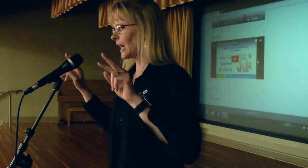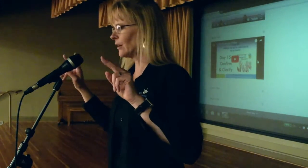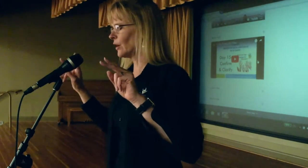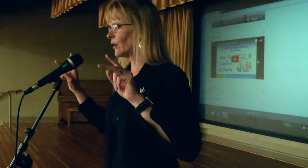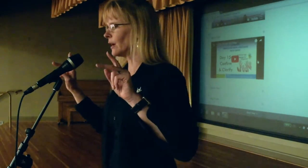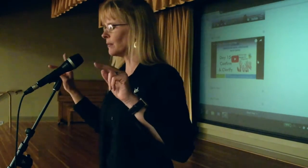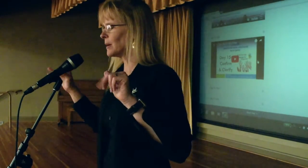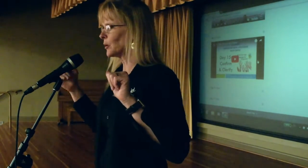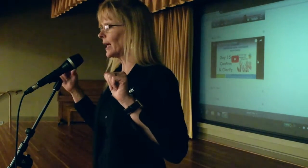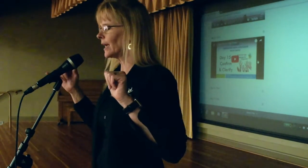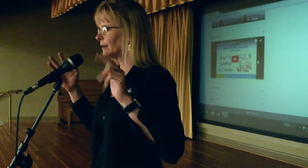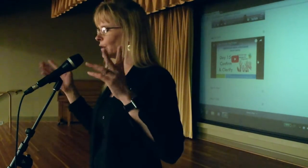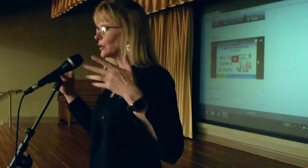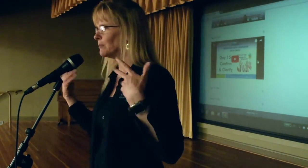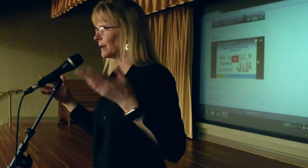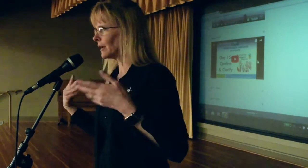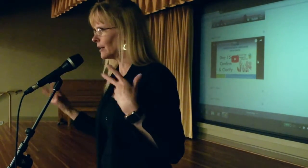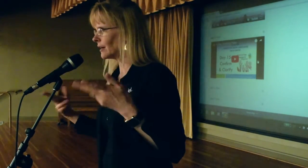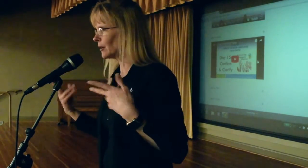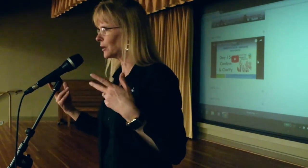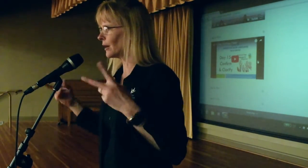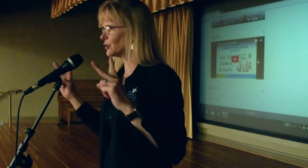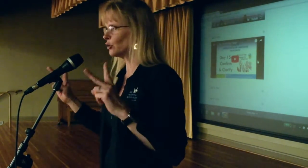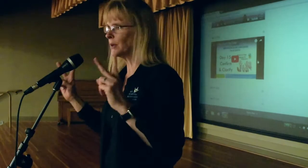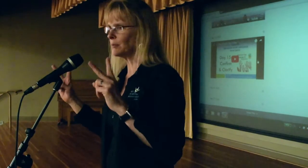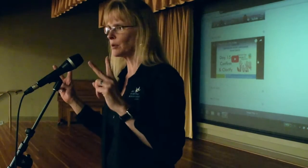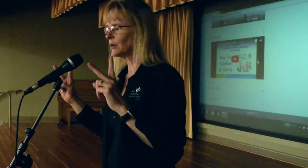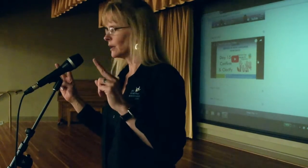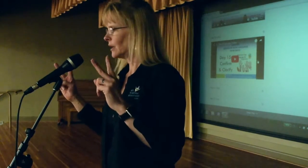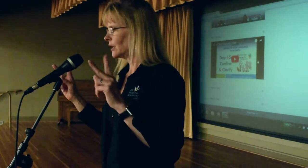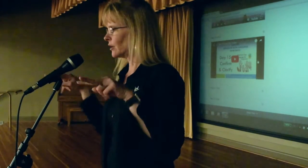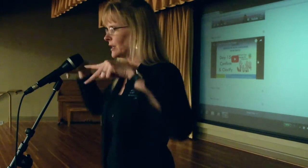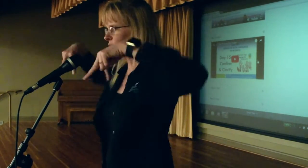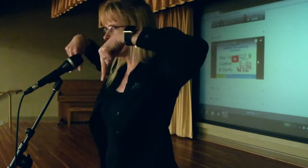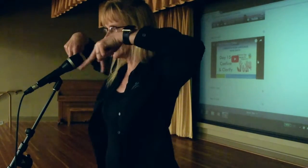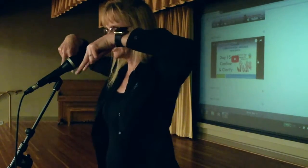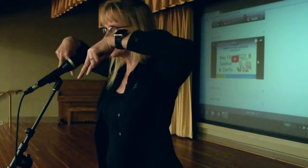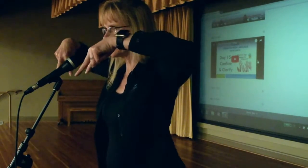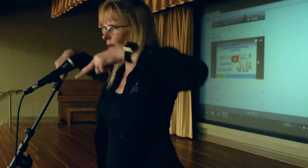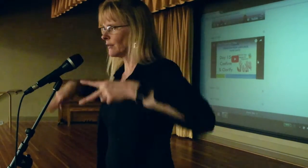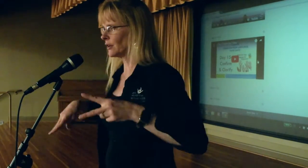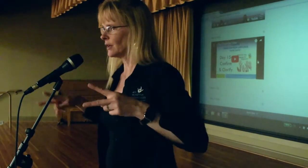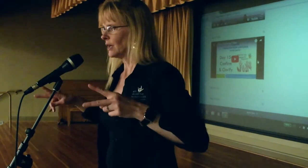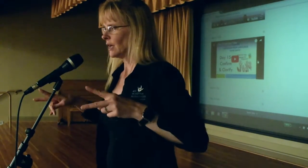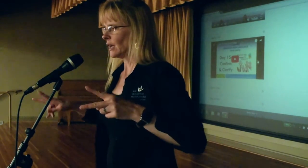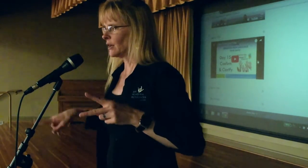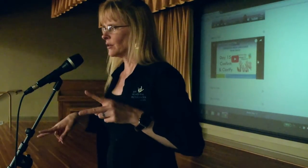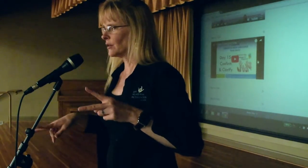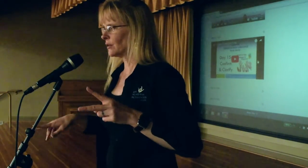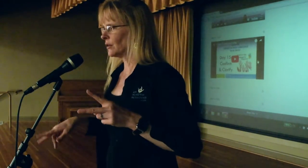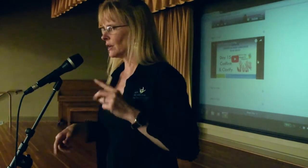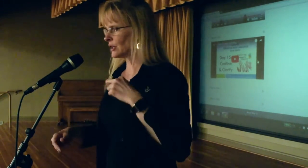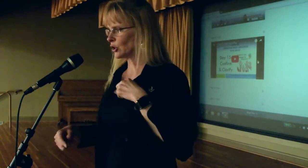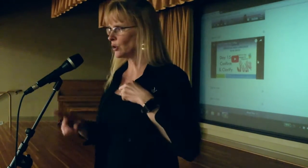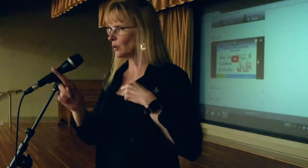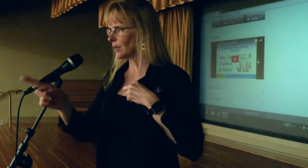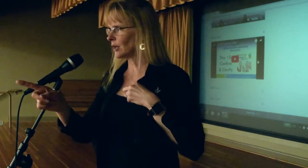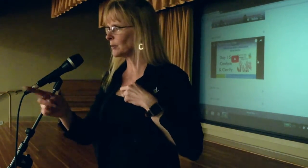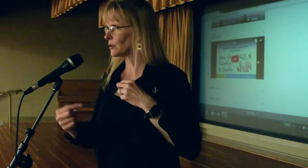don't know, a memory aid could be, you have 2 people, you know, these are their legs or whatever, and it's you and them, and you're